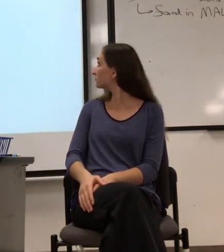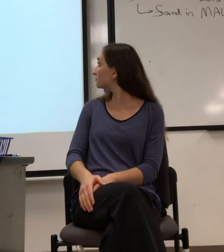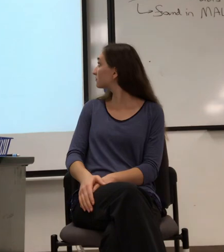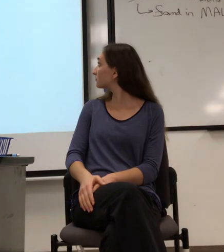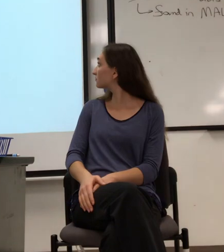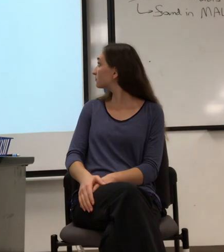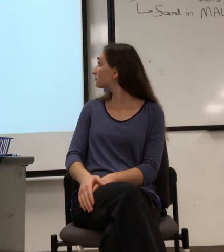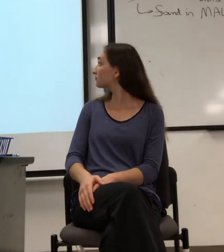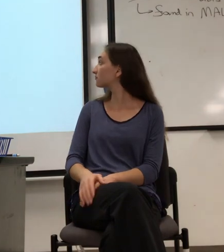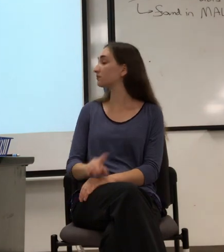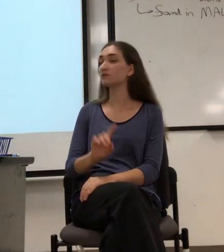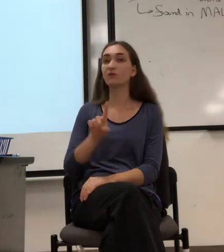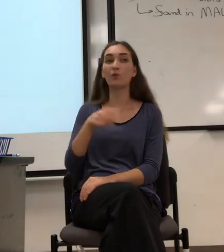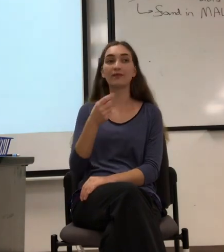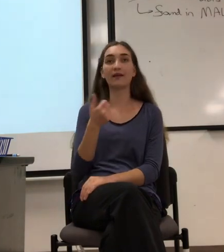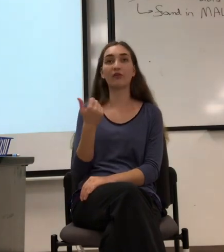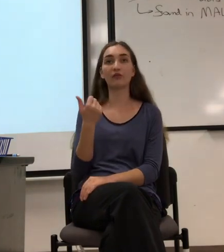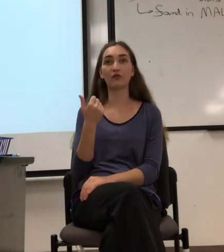The only other,